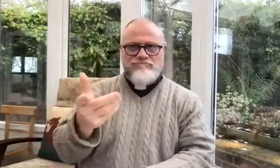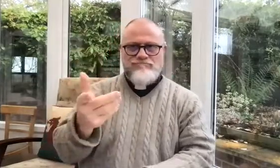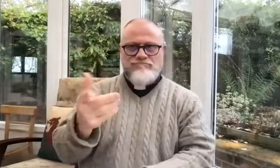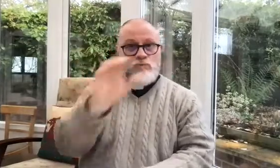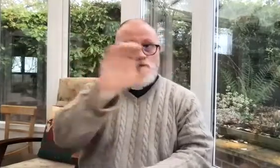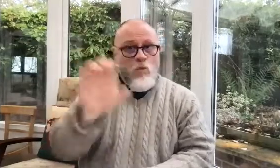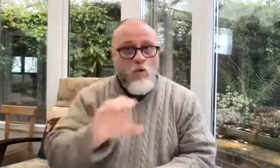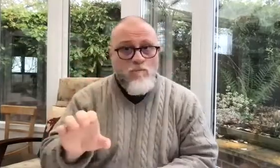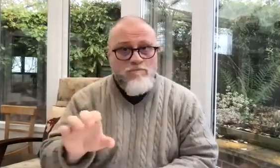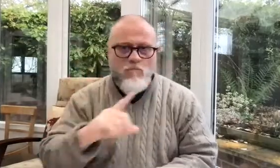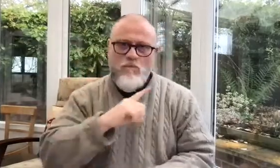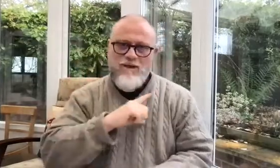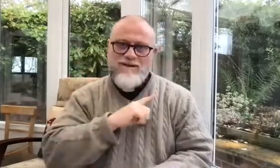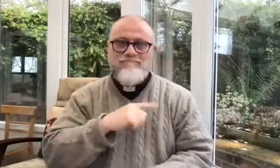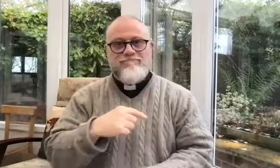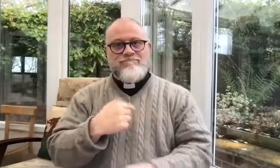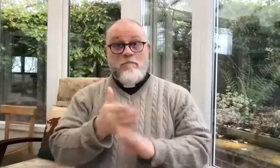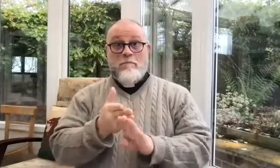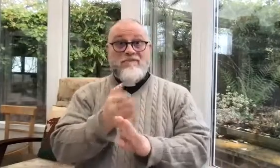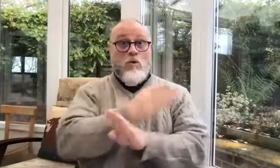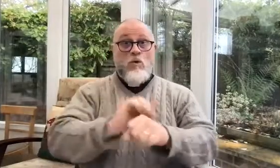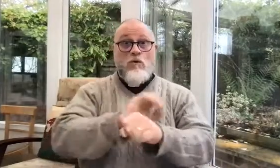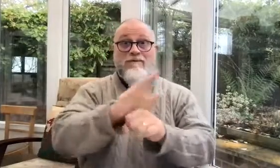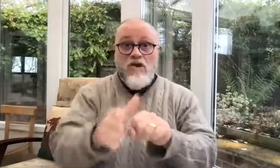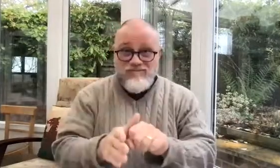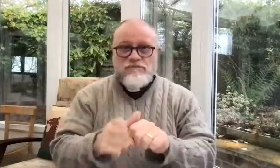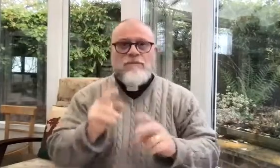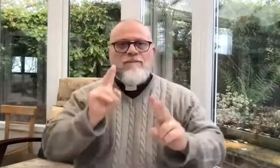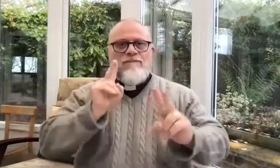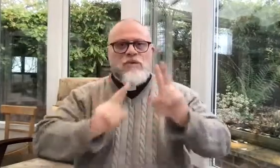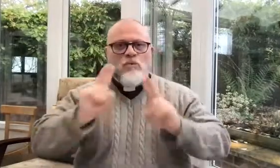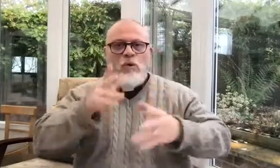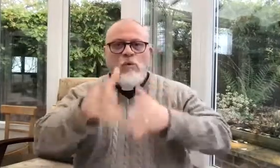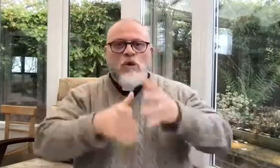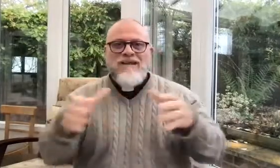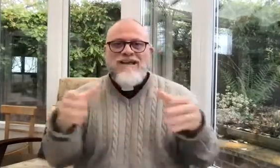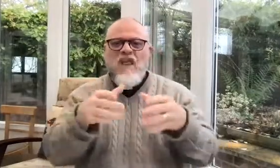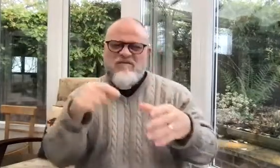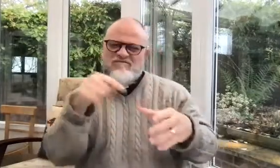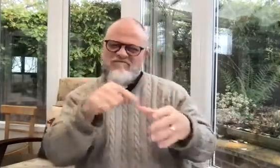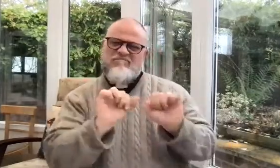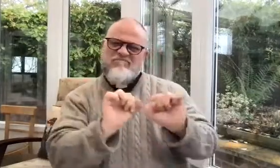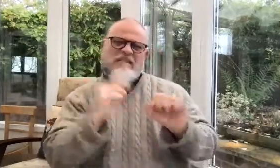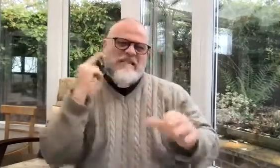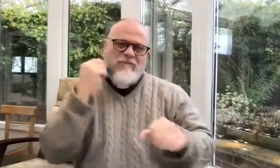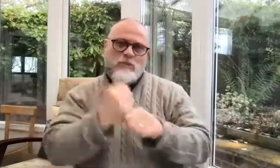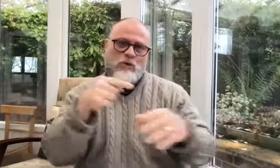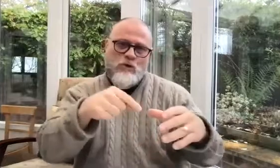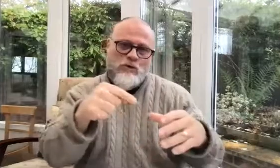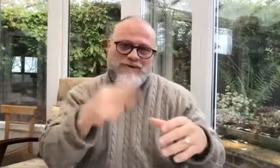Thank God for Zoom, because before coronavirus, we had visual word gathering.